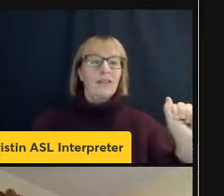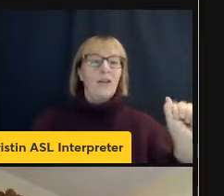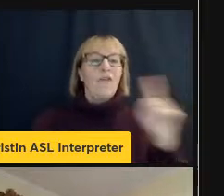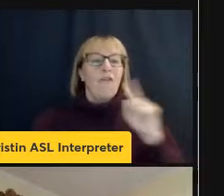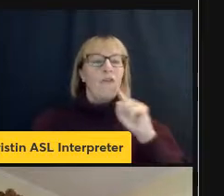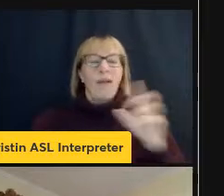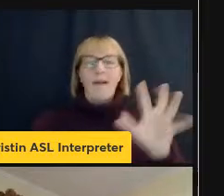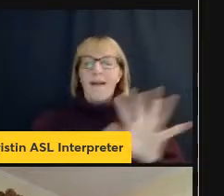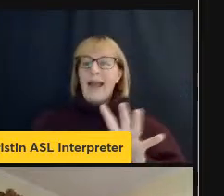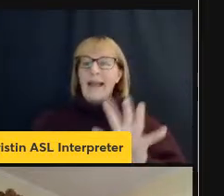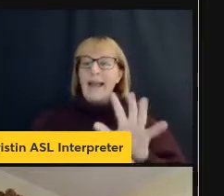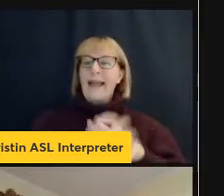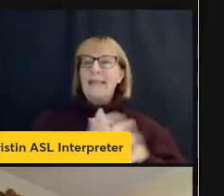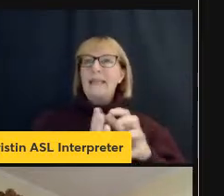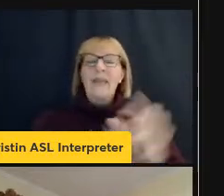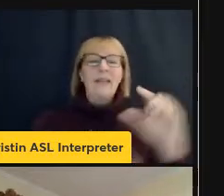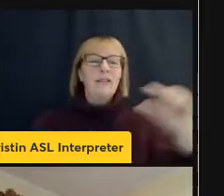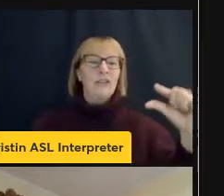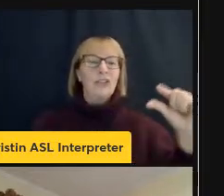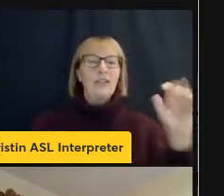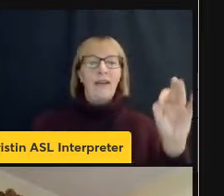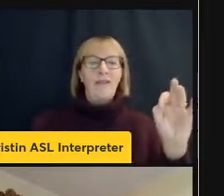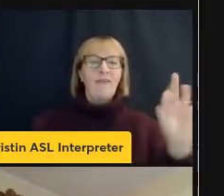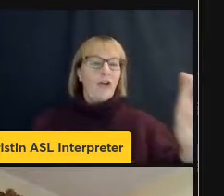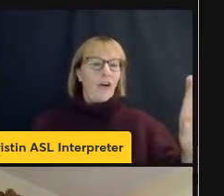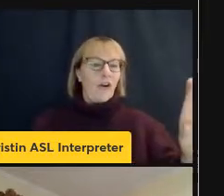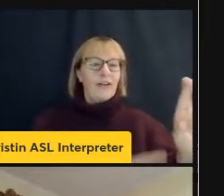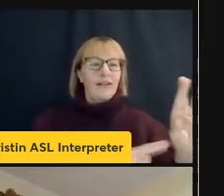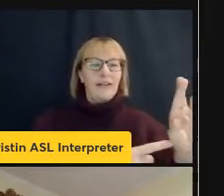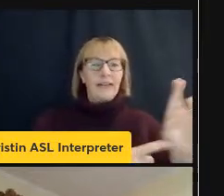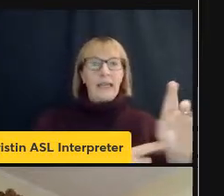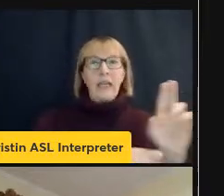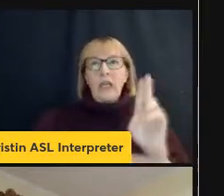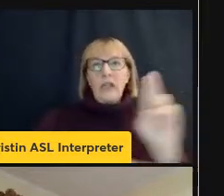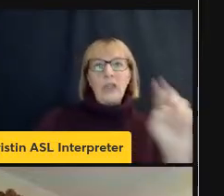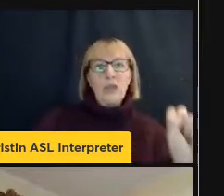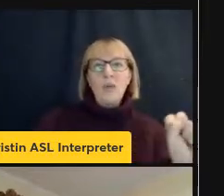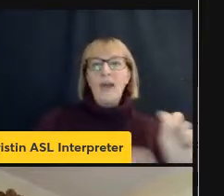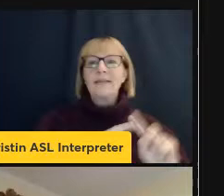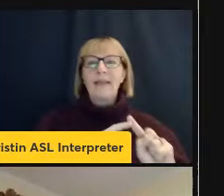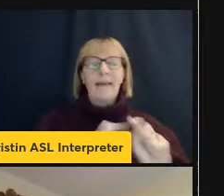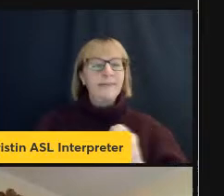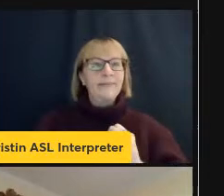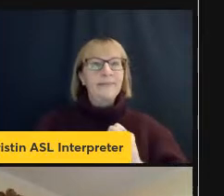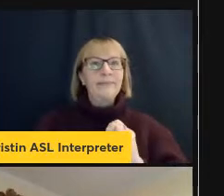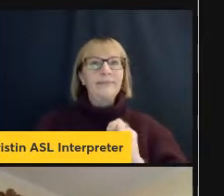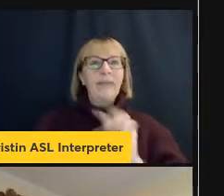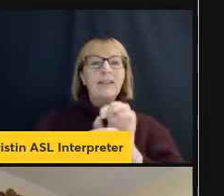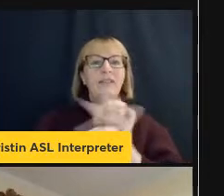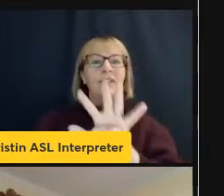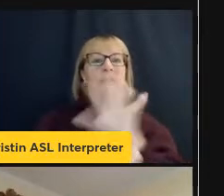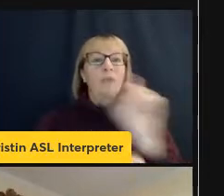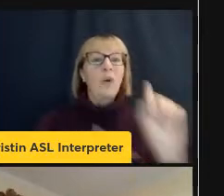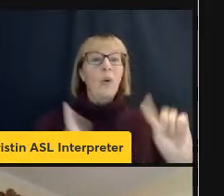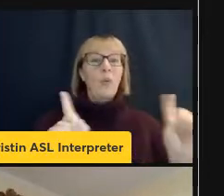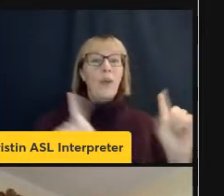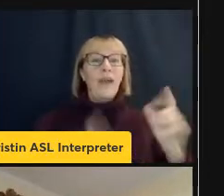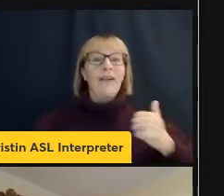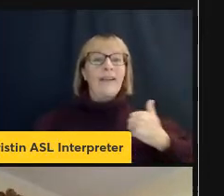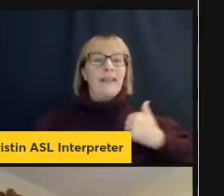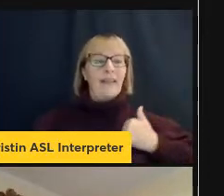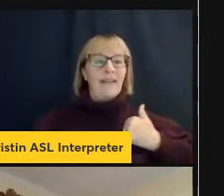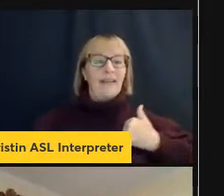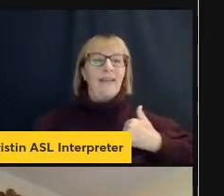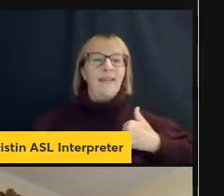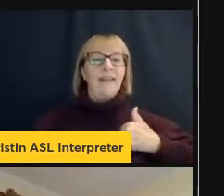GFR, with nationwide petitions in the US and activism in Canada. The lab reports